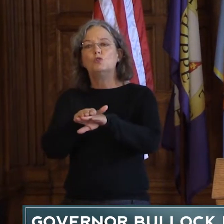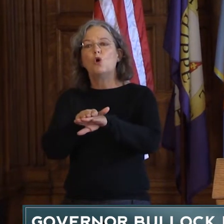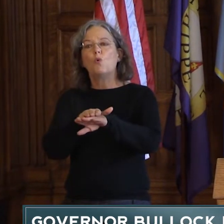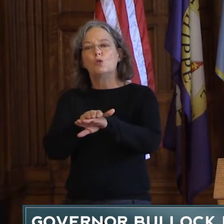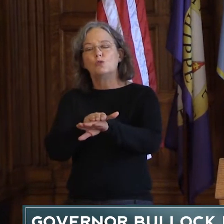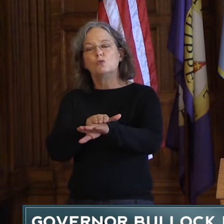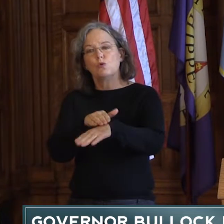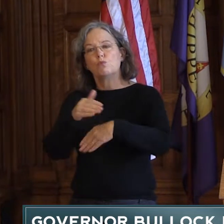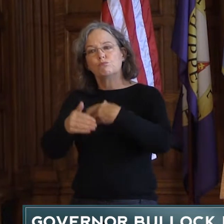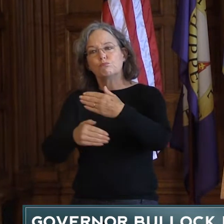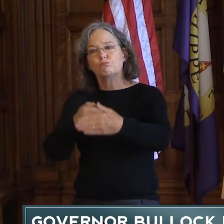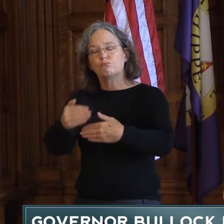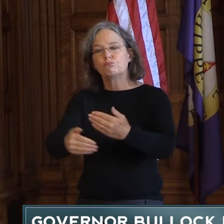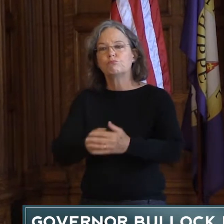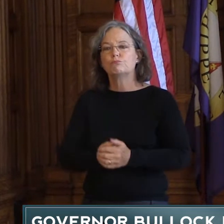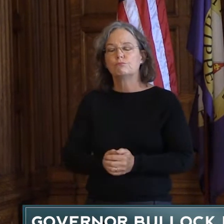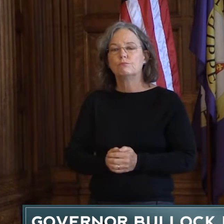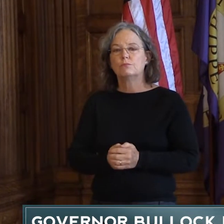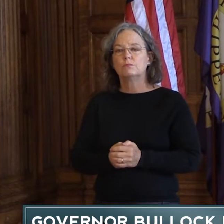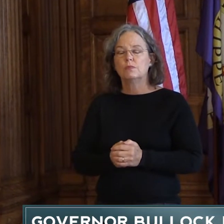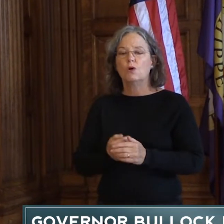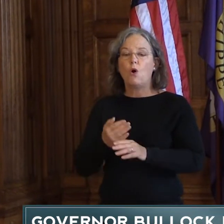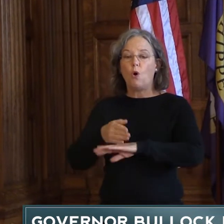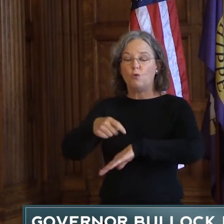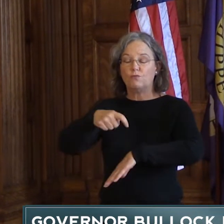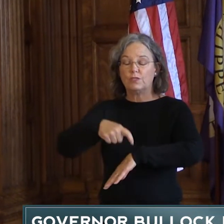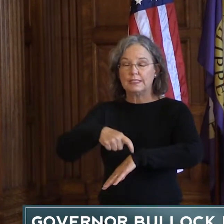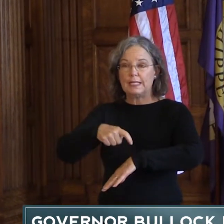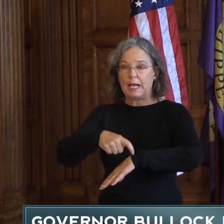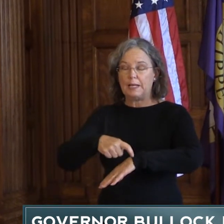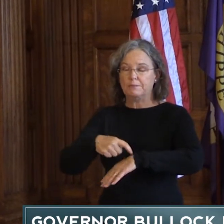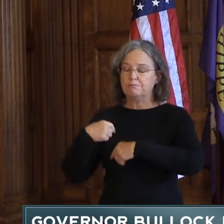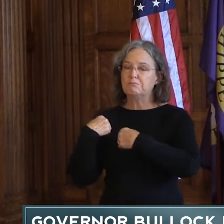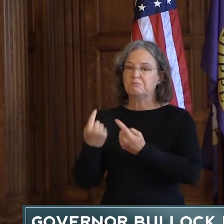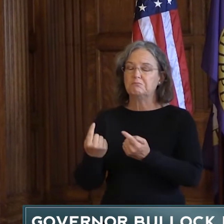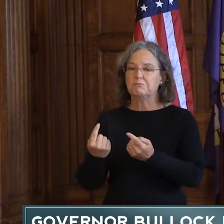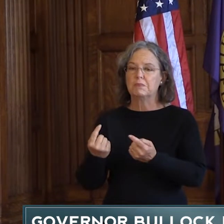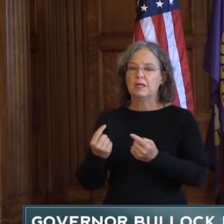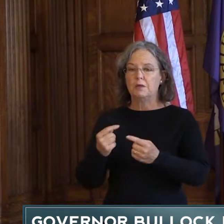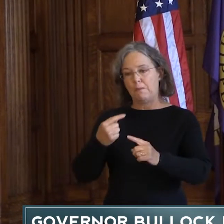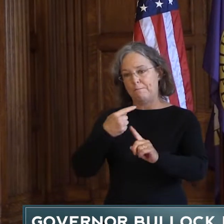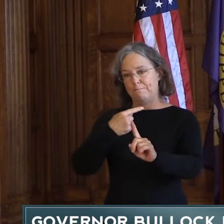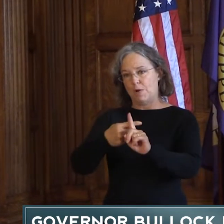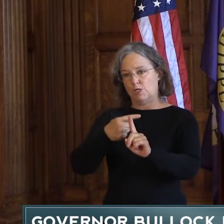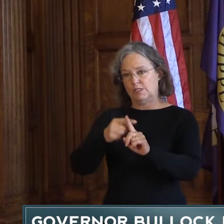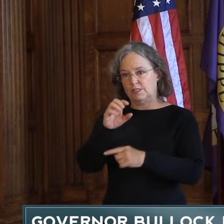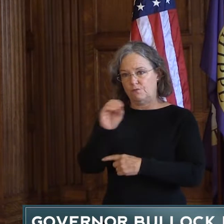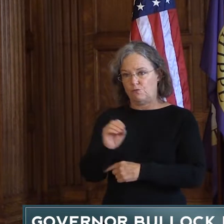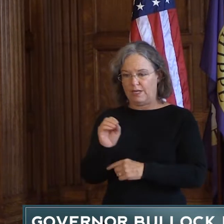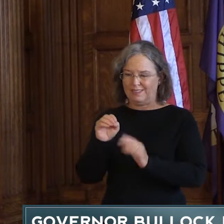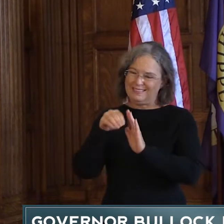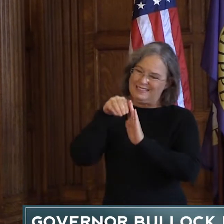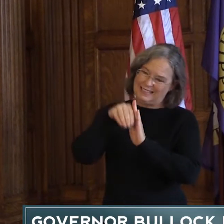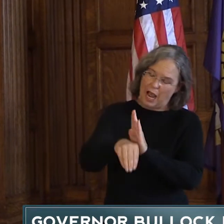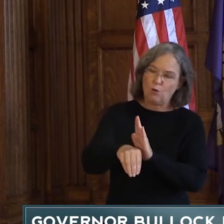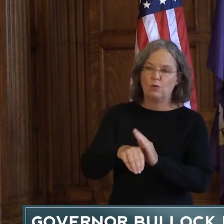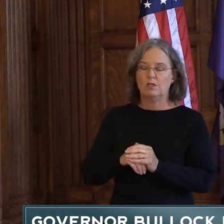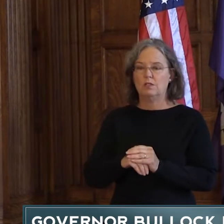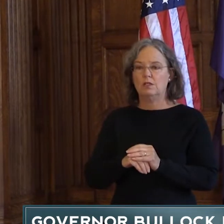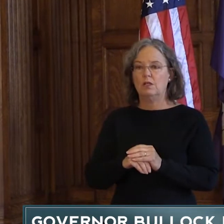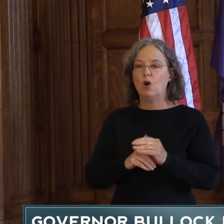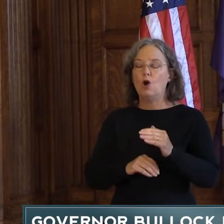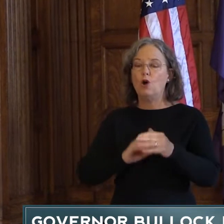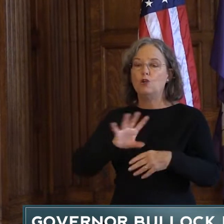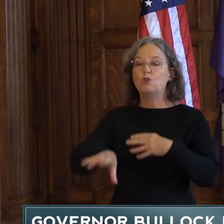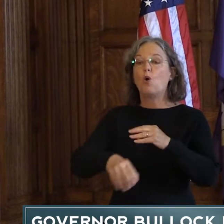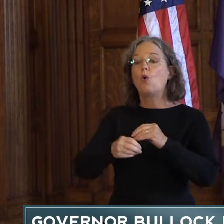time. Over time, our positivity rate has gone down. The overall positivity rate for lab testing